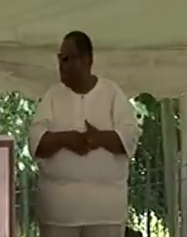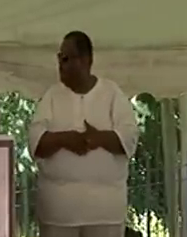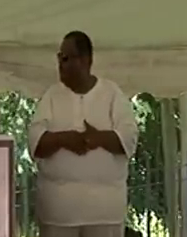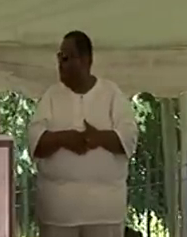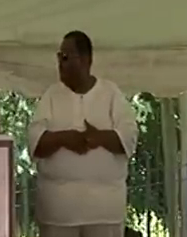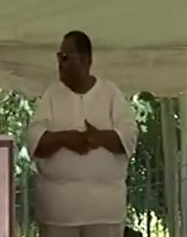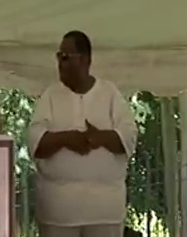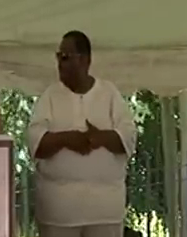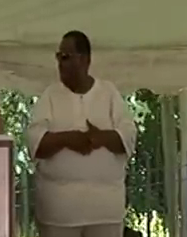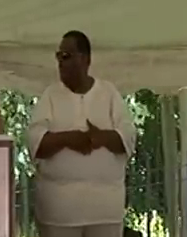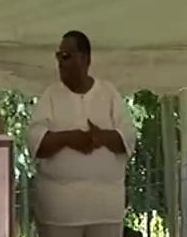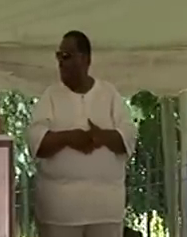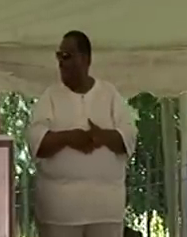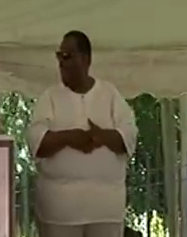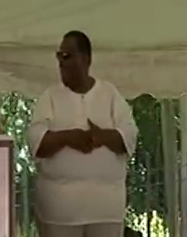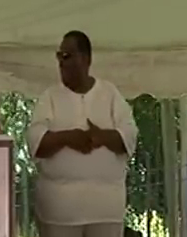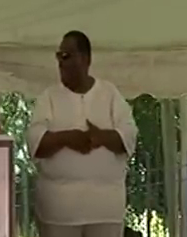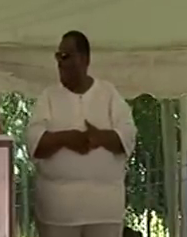All right.